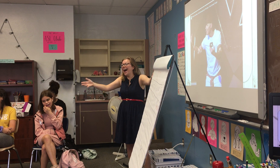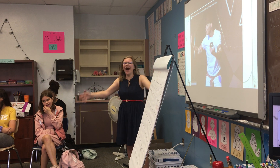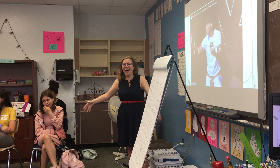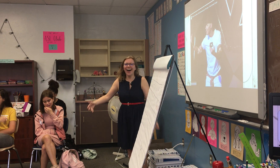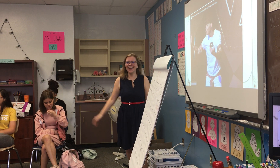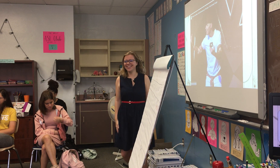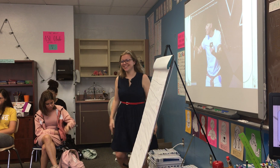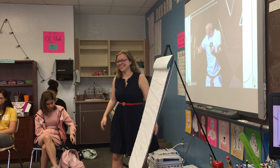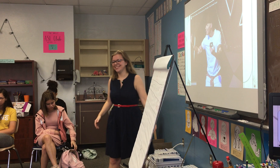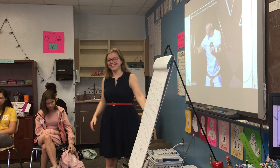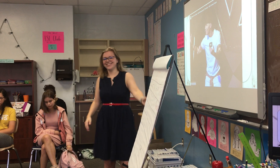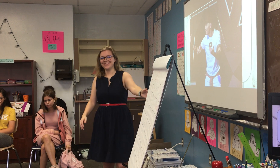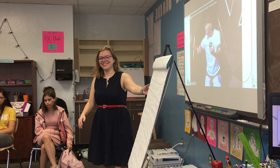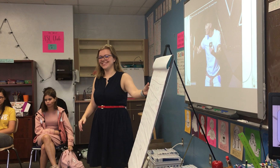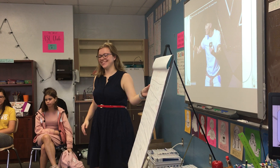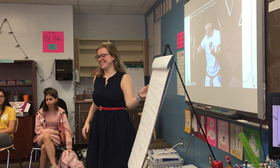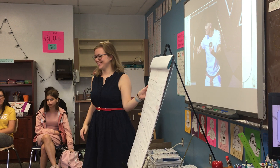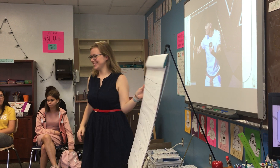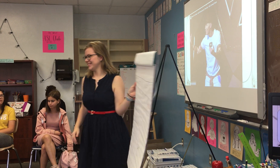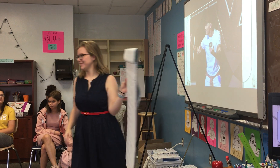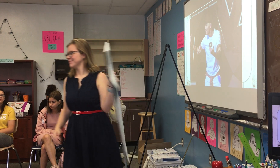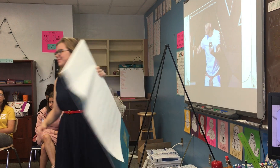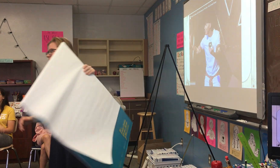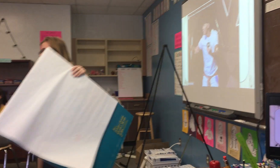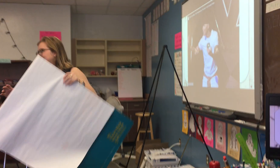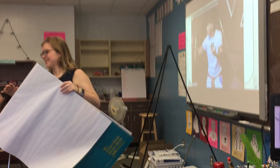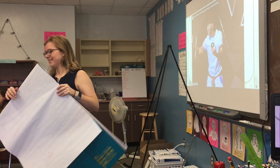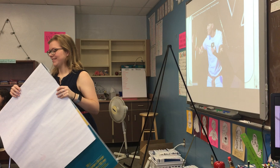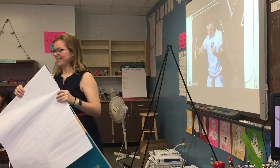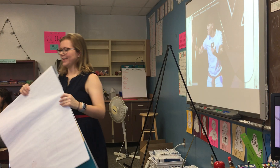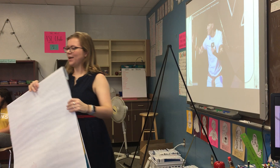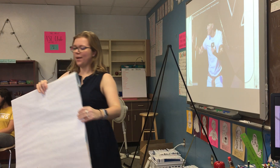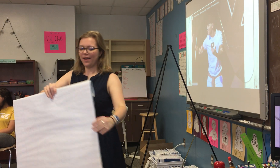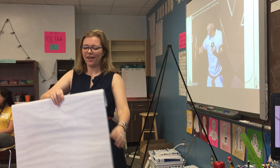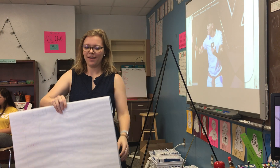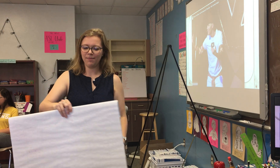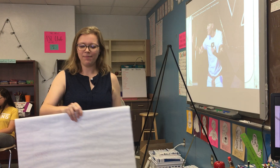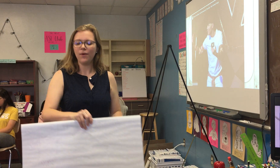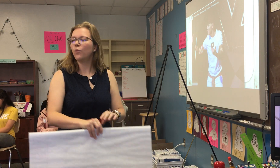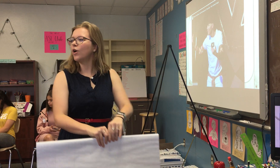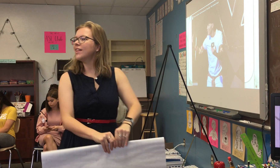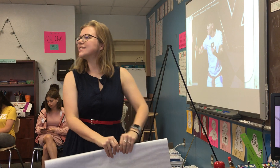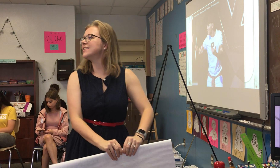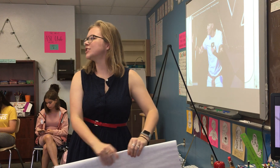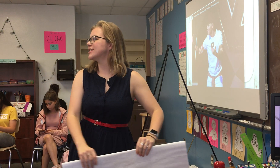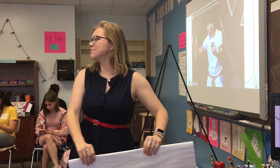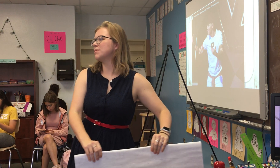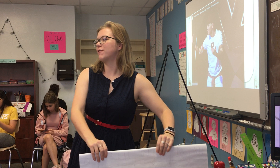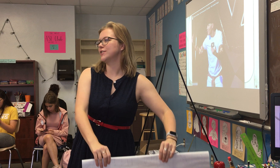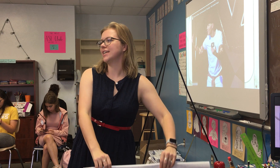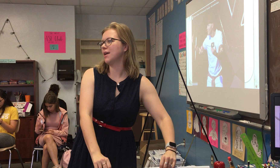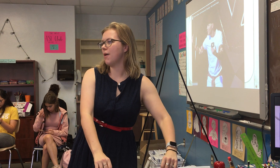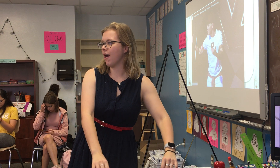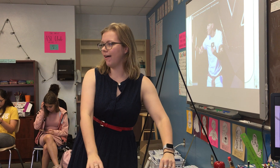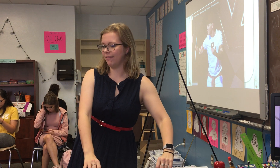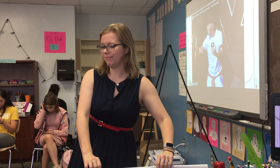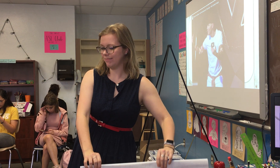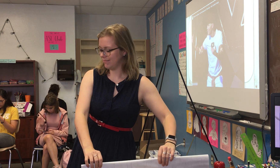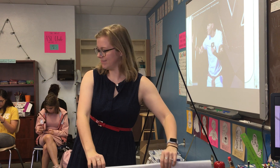you can do just dance hall. Or Justin. We'll listen to Justin Bieber first thing tomorrow. How much is